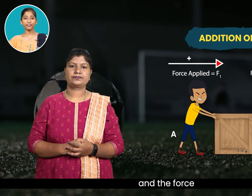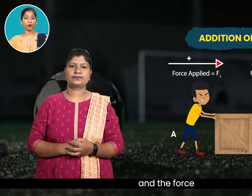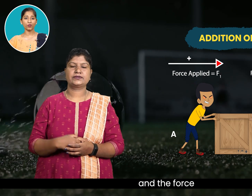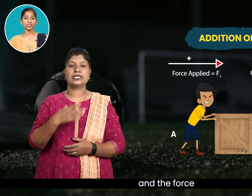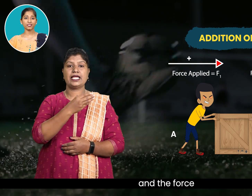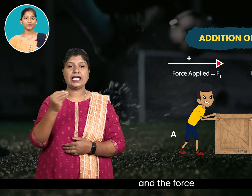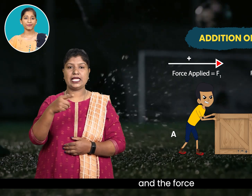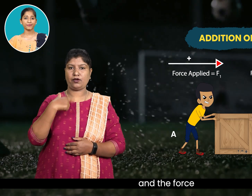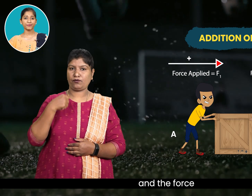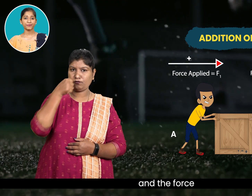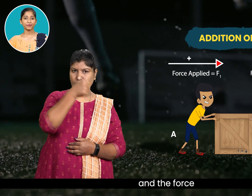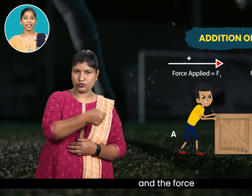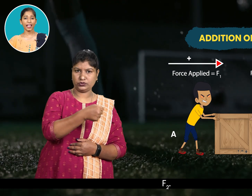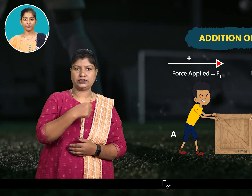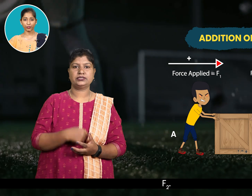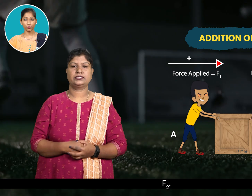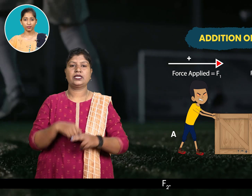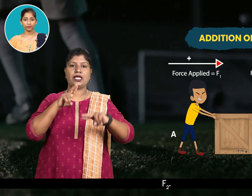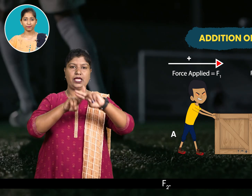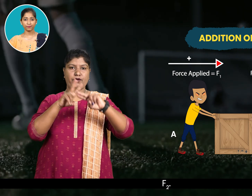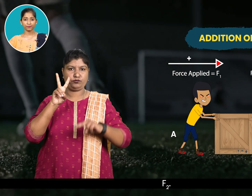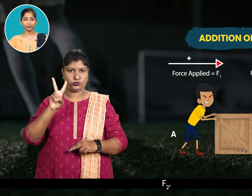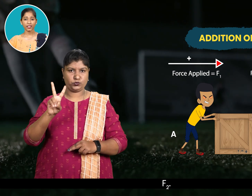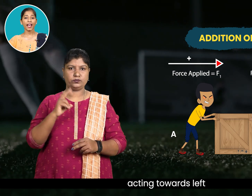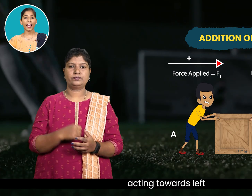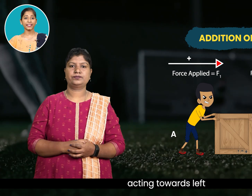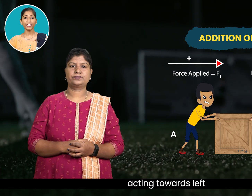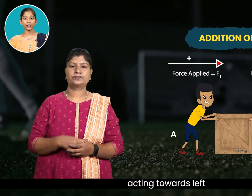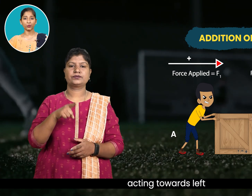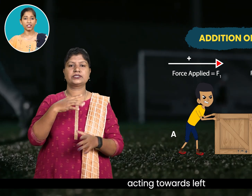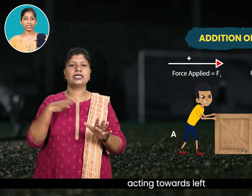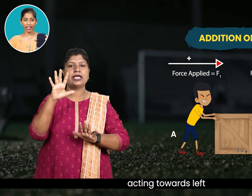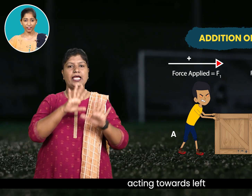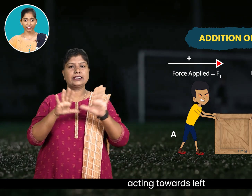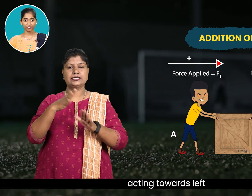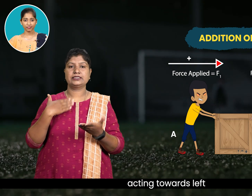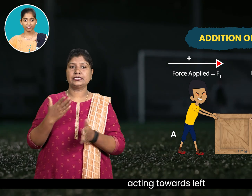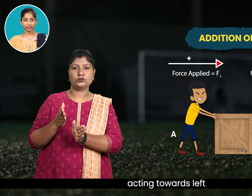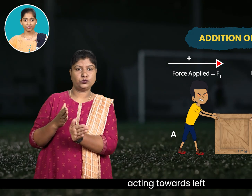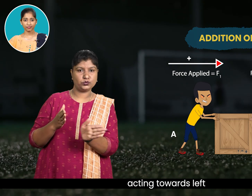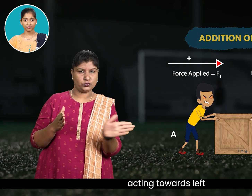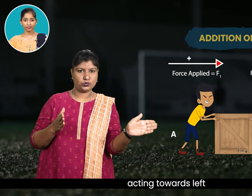And the force F2 acting towards left